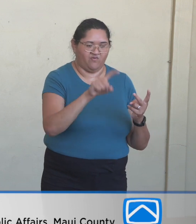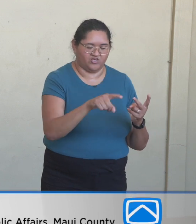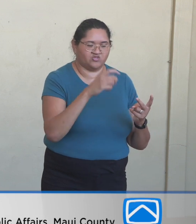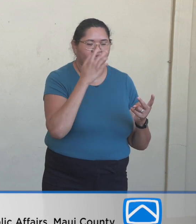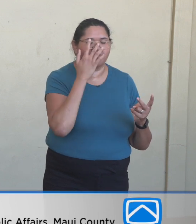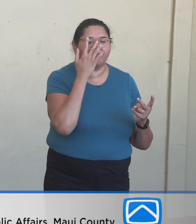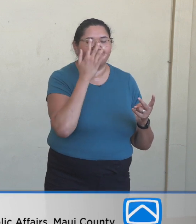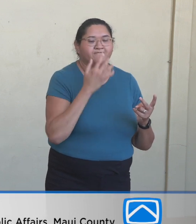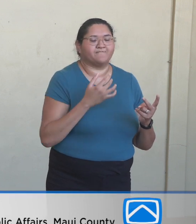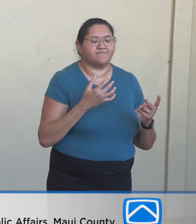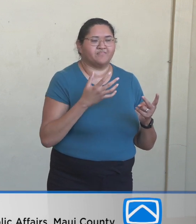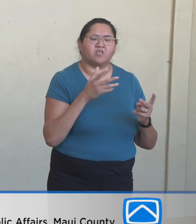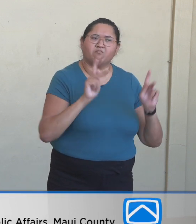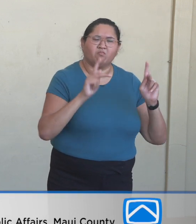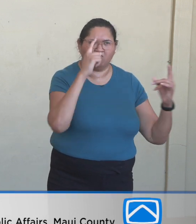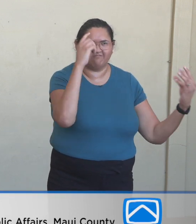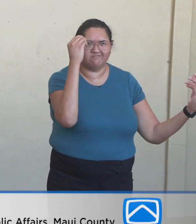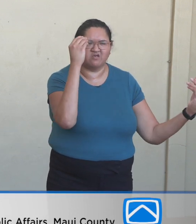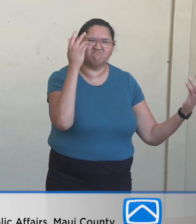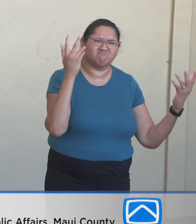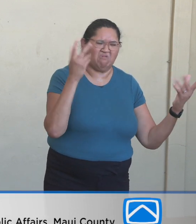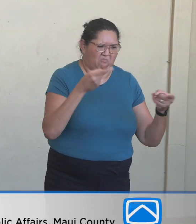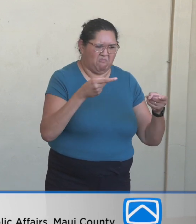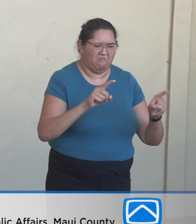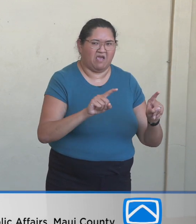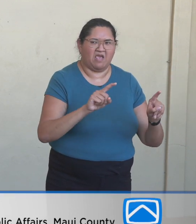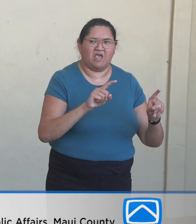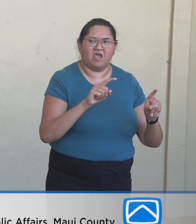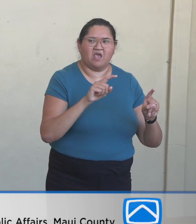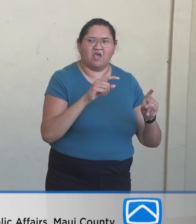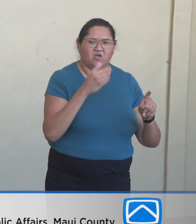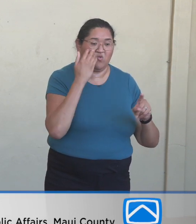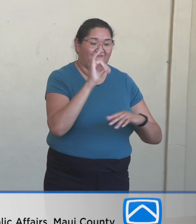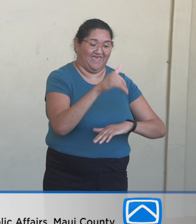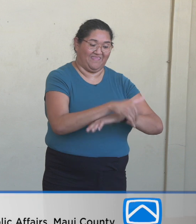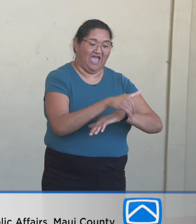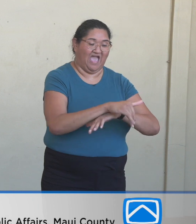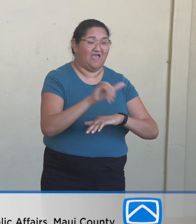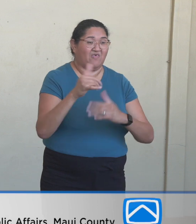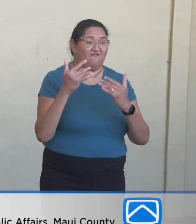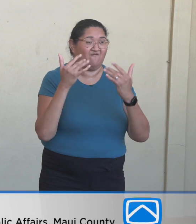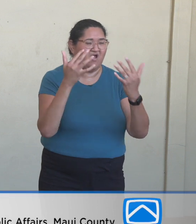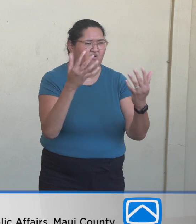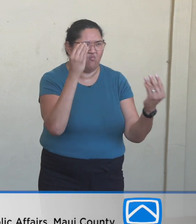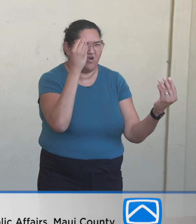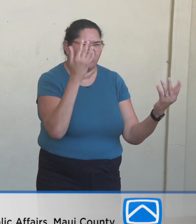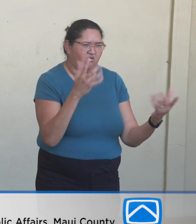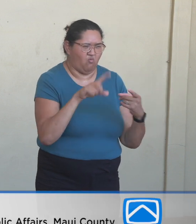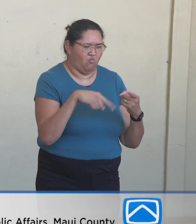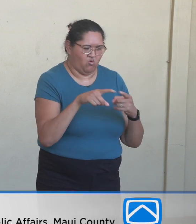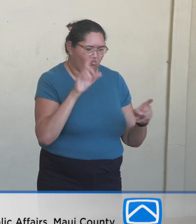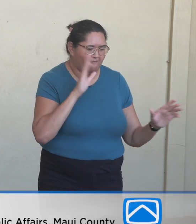is, people are still wondering about what happened in the EOC the night of the fire. We're wondering